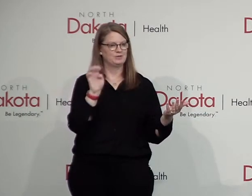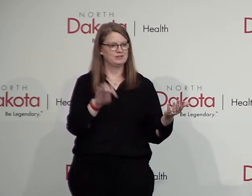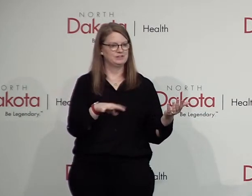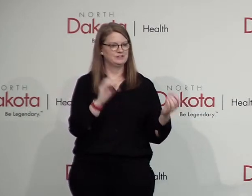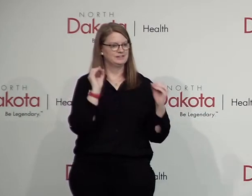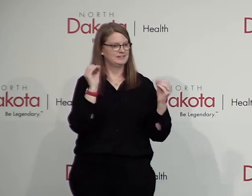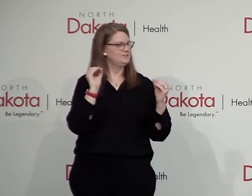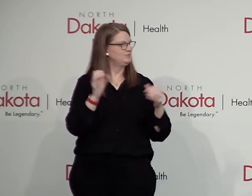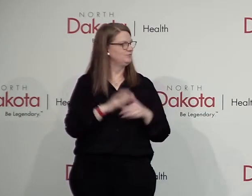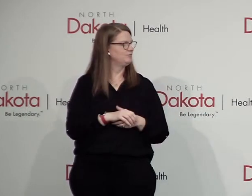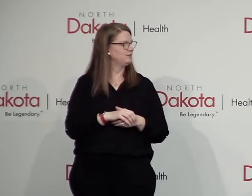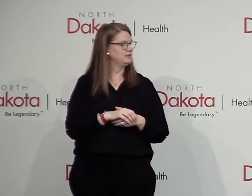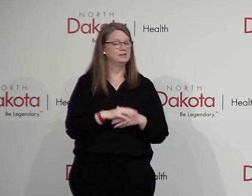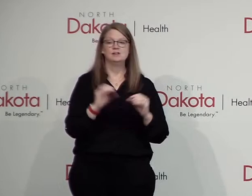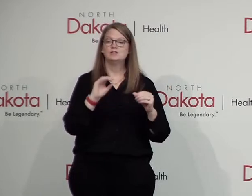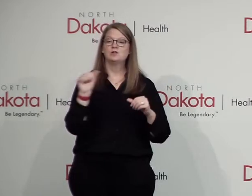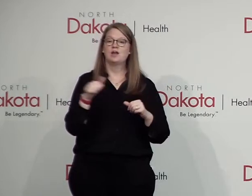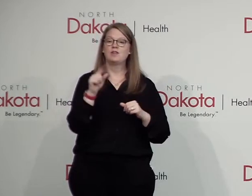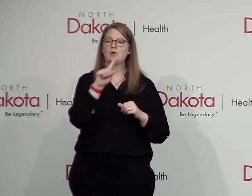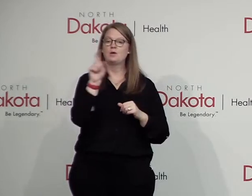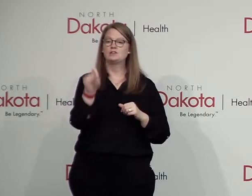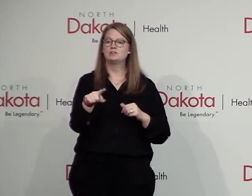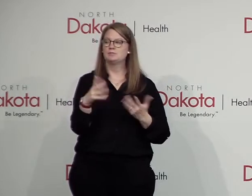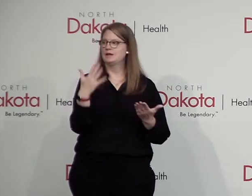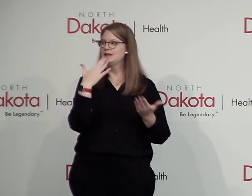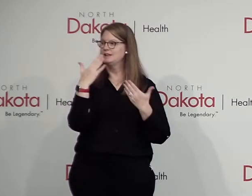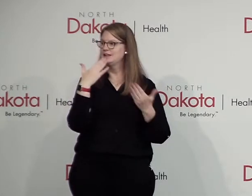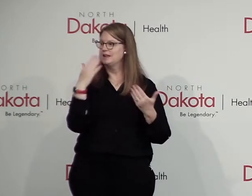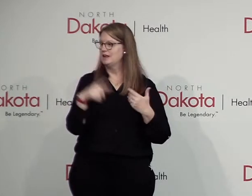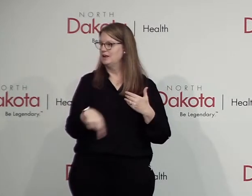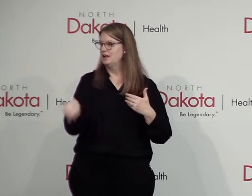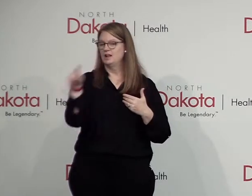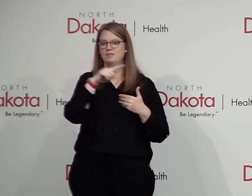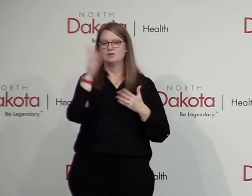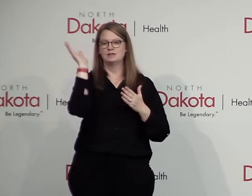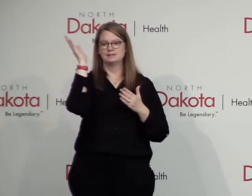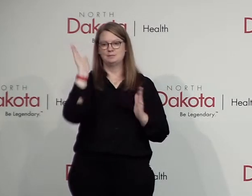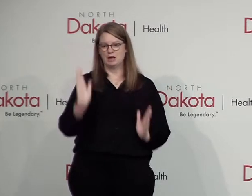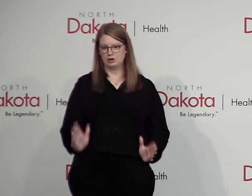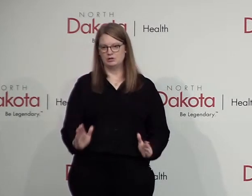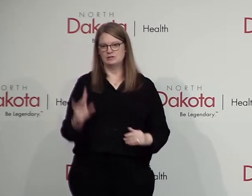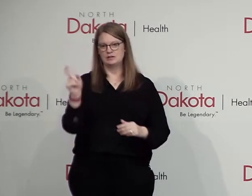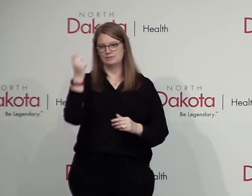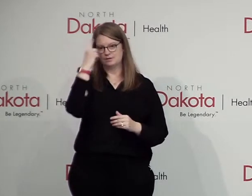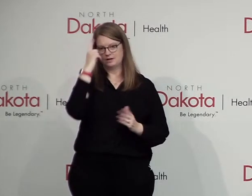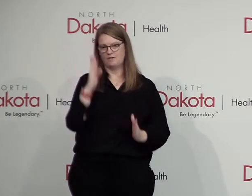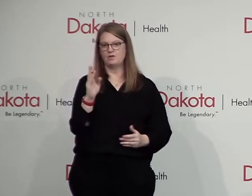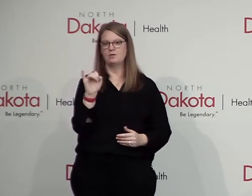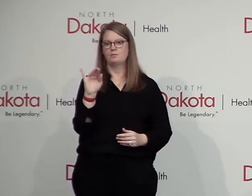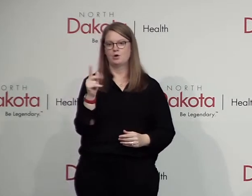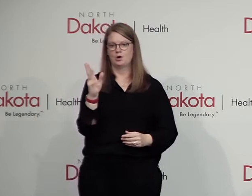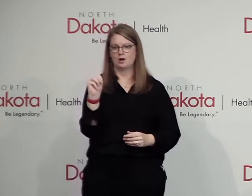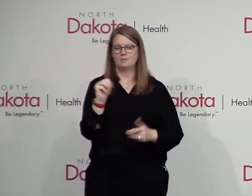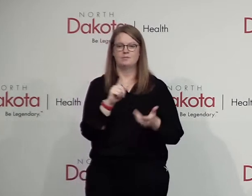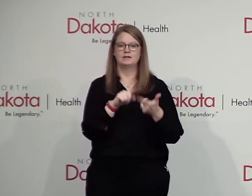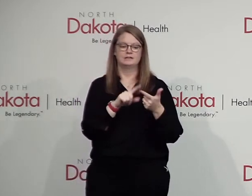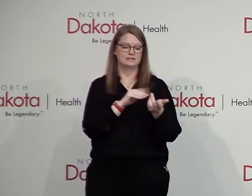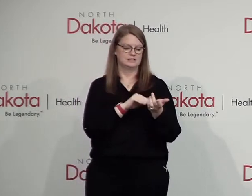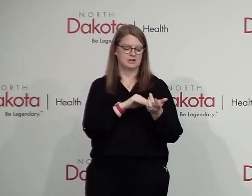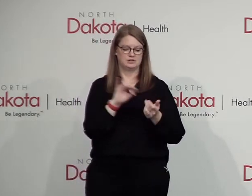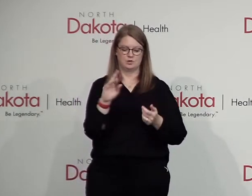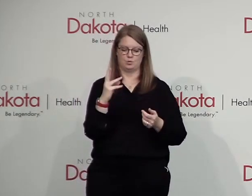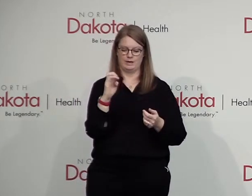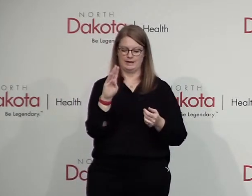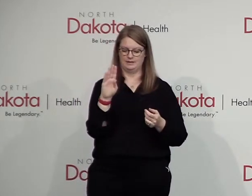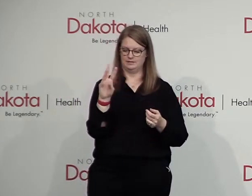No? Well, it doesn't look like we have any other questions today. I just wanted to thank all of our speakers, Governor Burgum, Dr. Wiebe, and Dr.